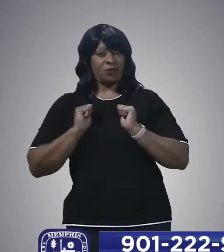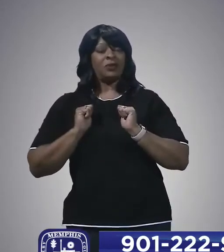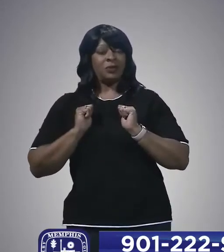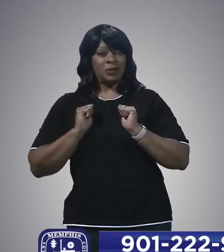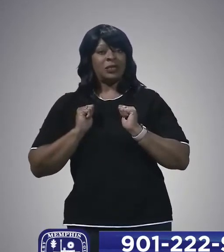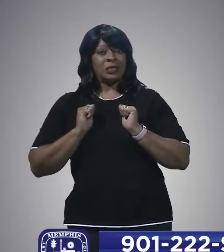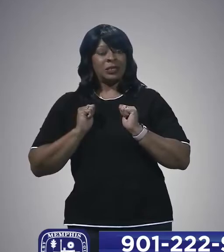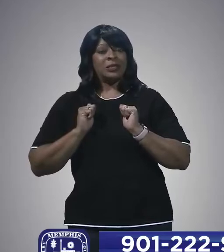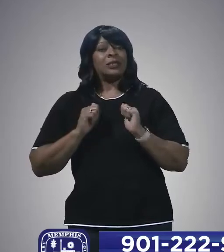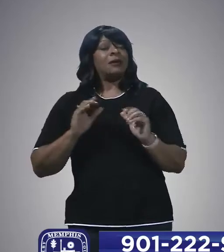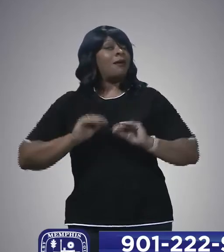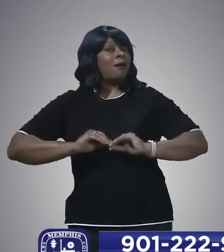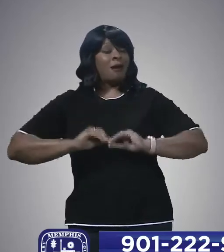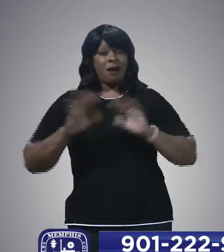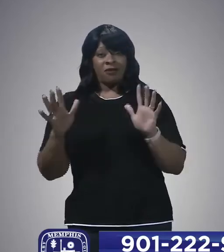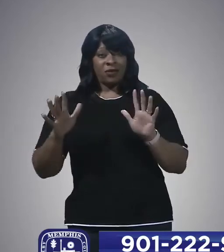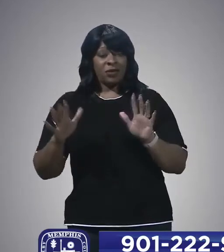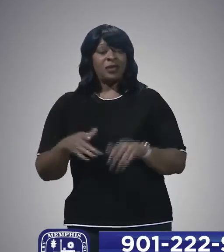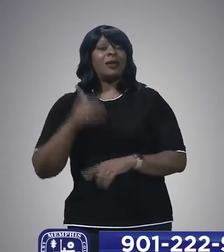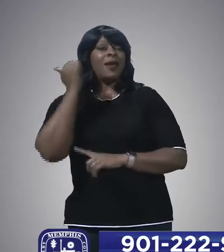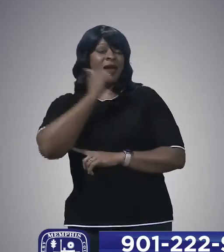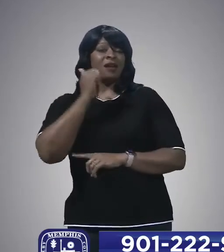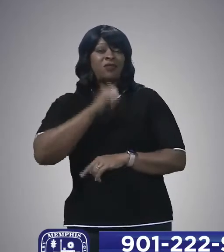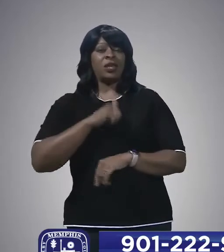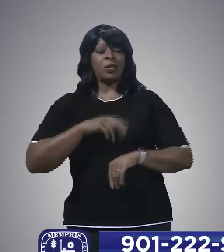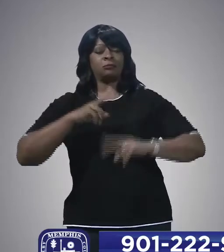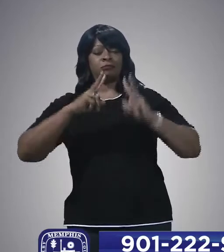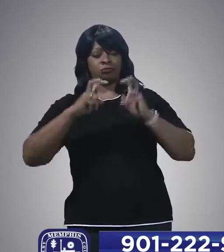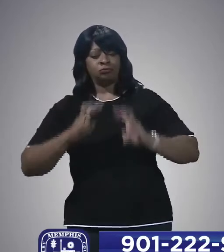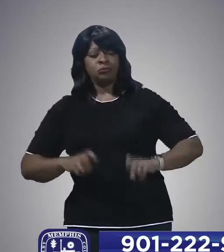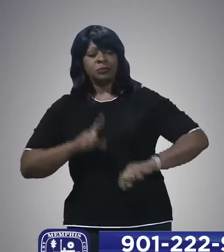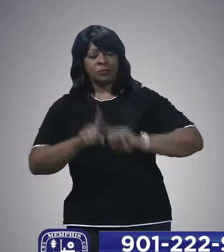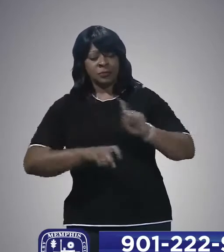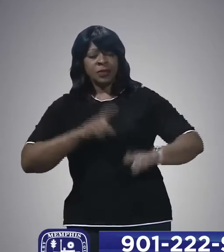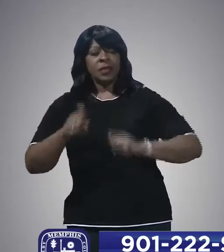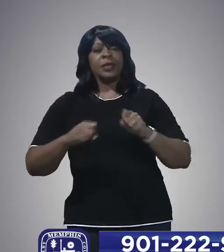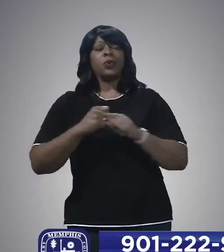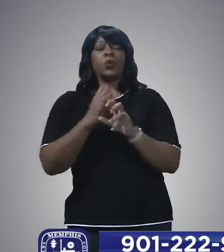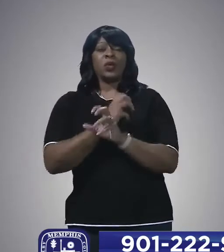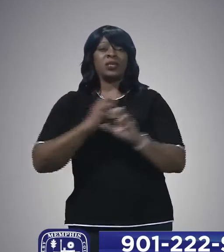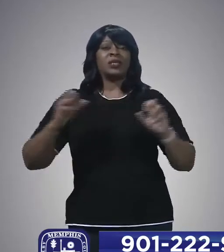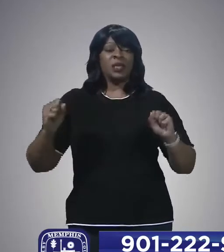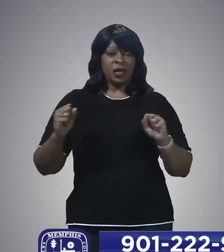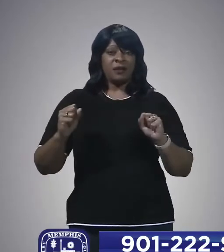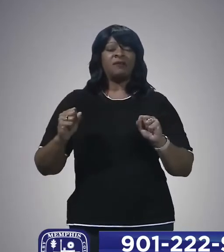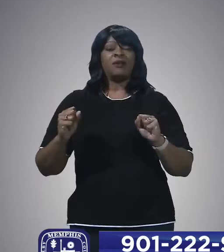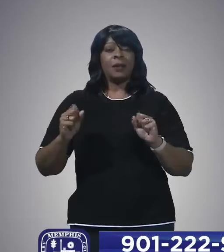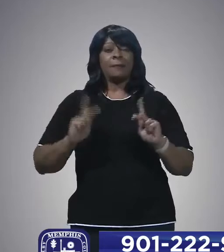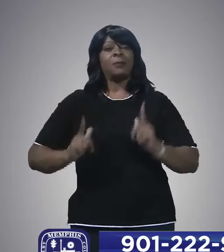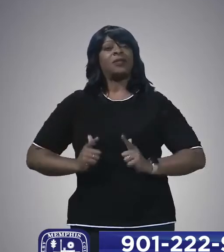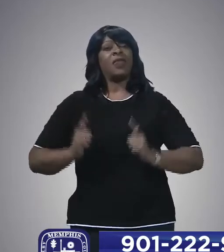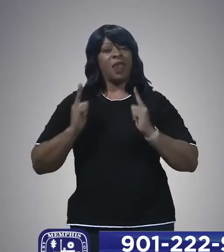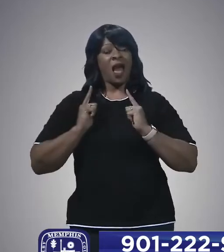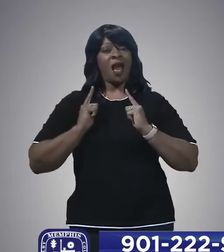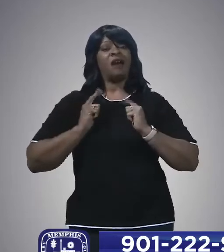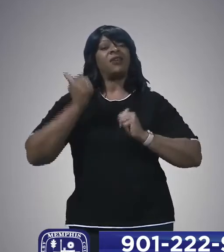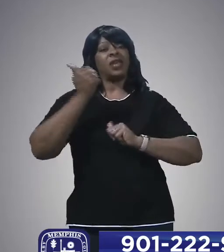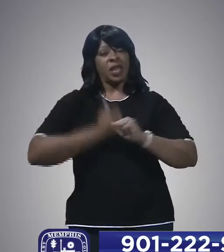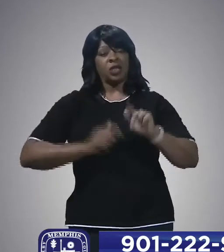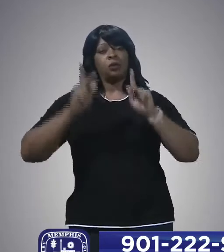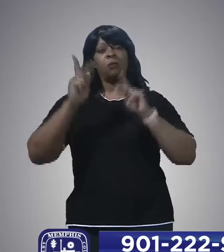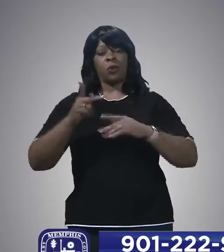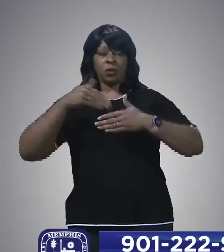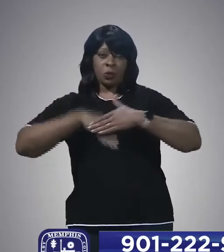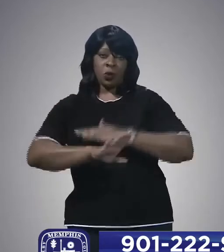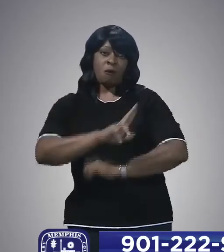And obviously they do on a daily basis provide medical treatment to save life of every person that comes